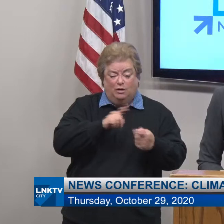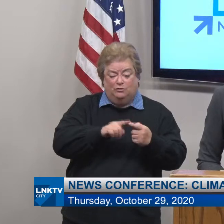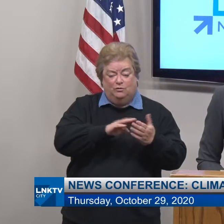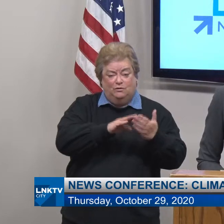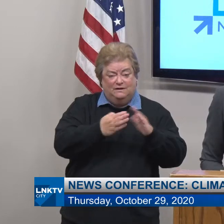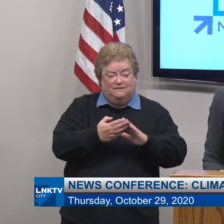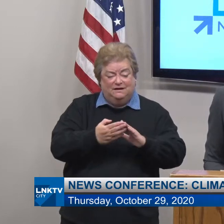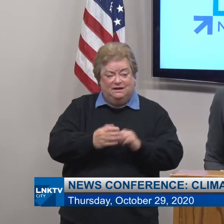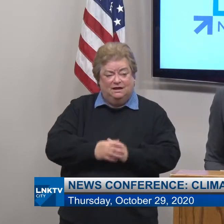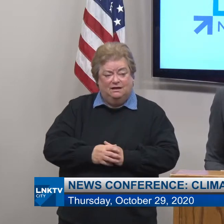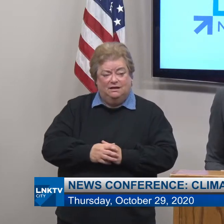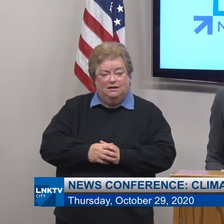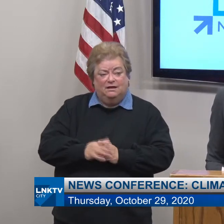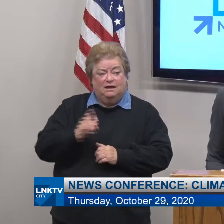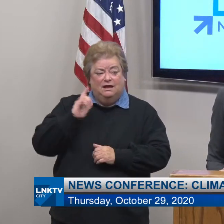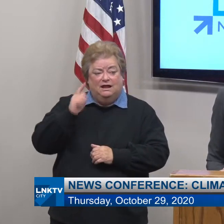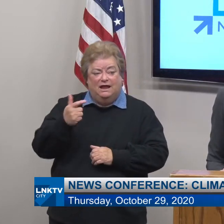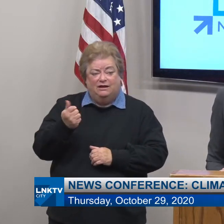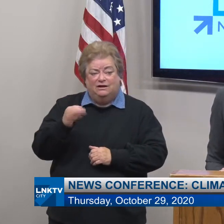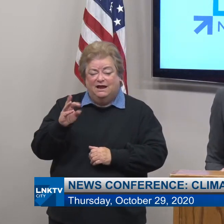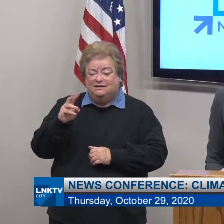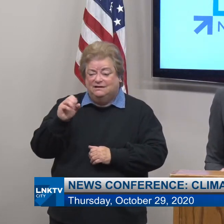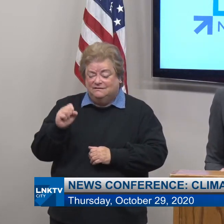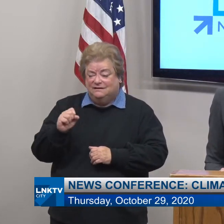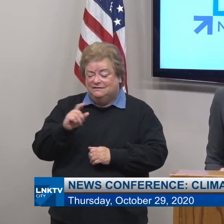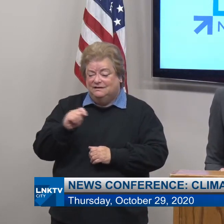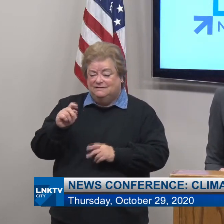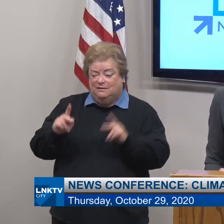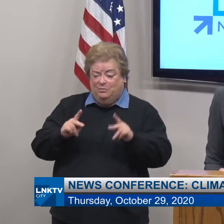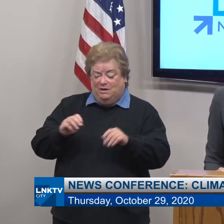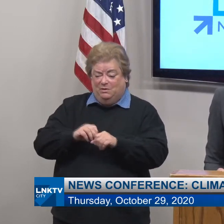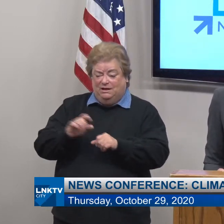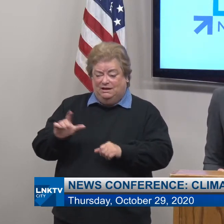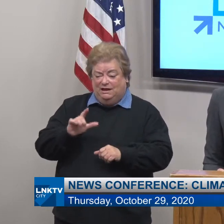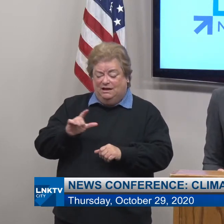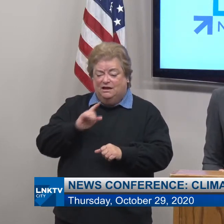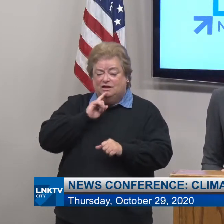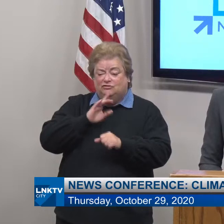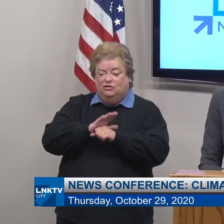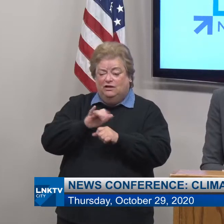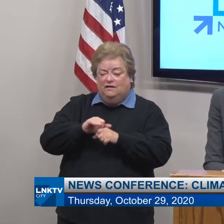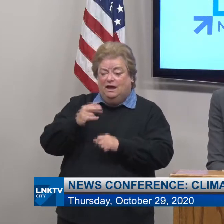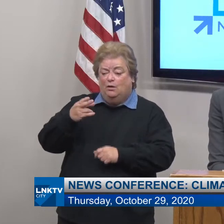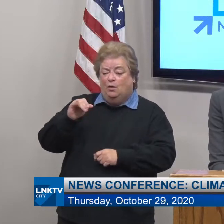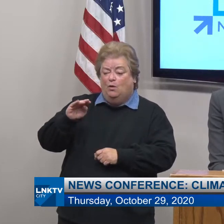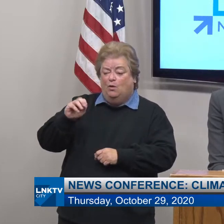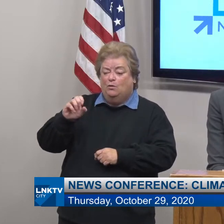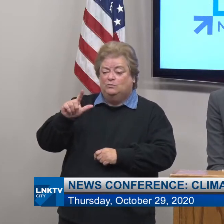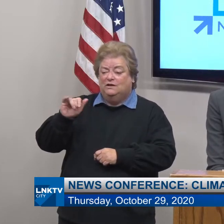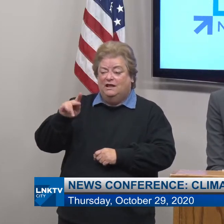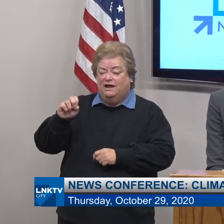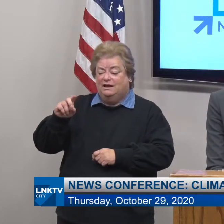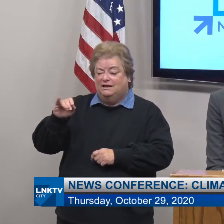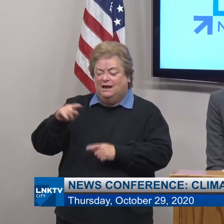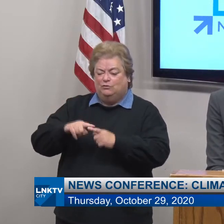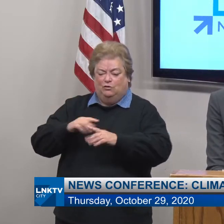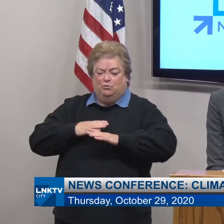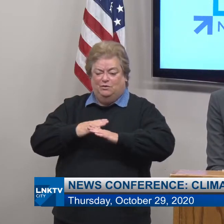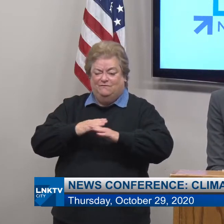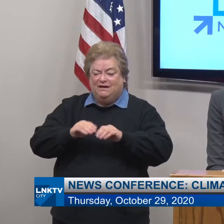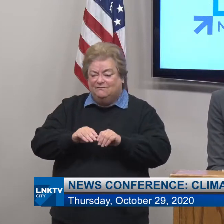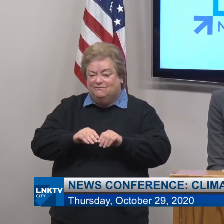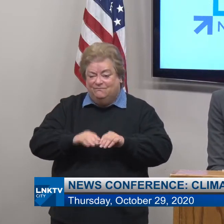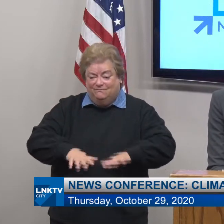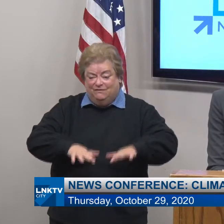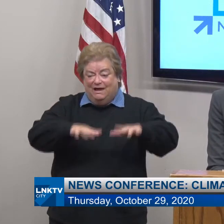it. Later in the 1960s, the people of Lincoln ensured that Holmes Lake Dam was created to prevent flooding throughout central